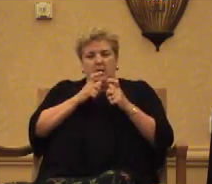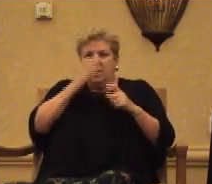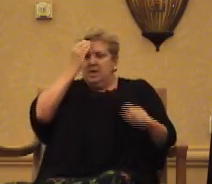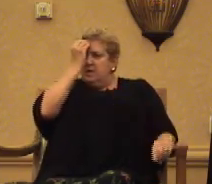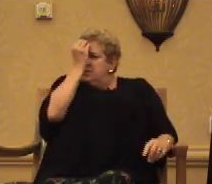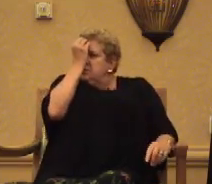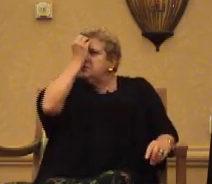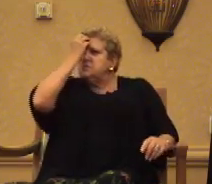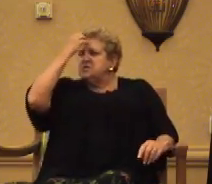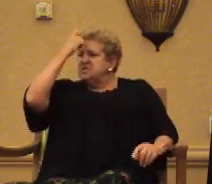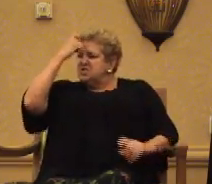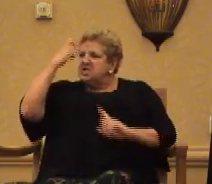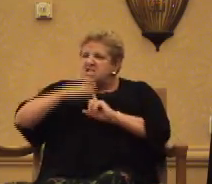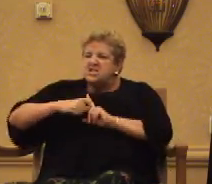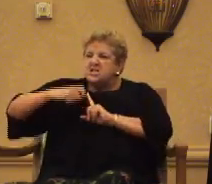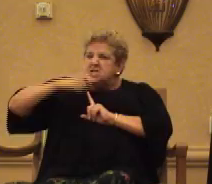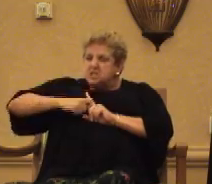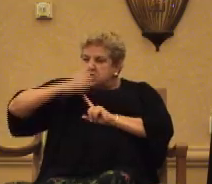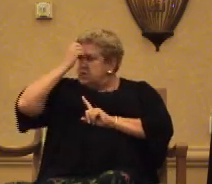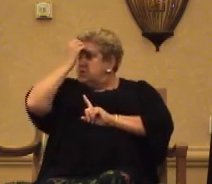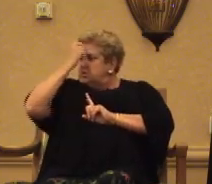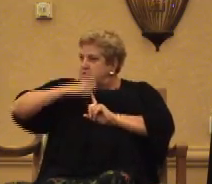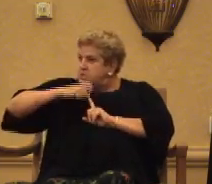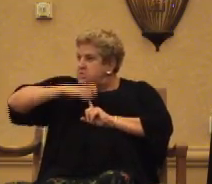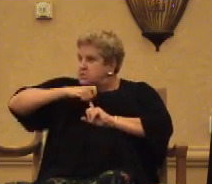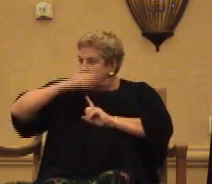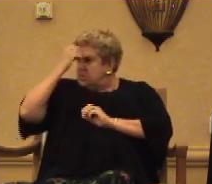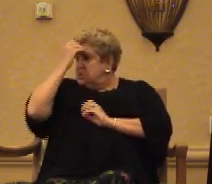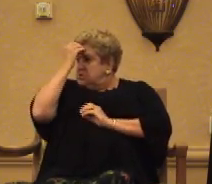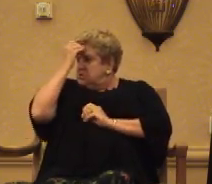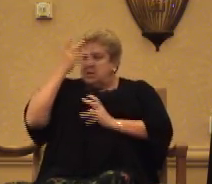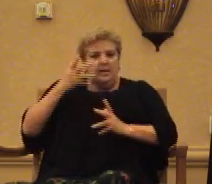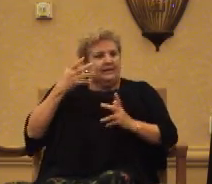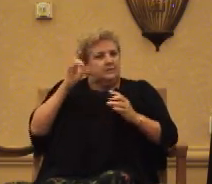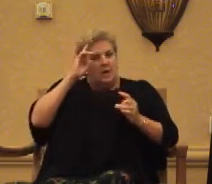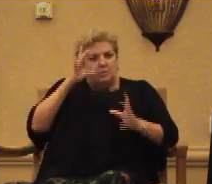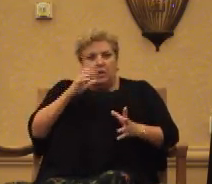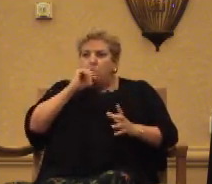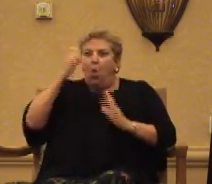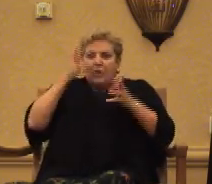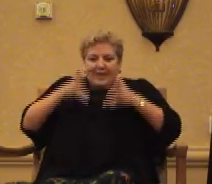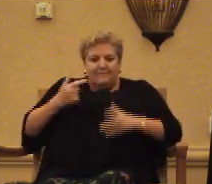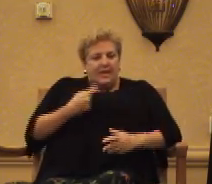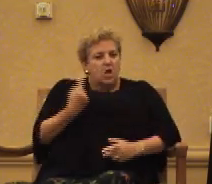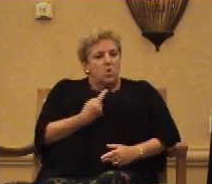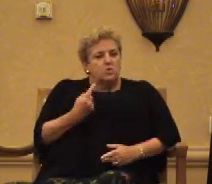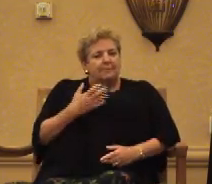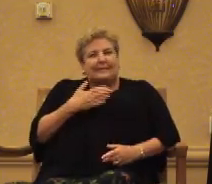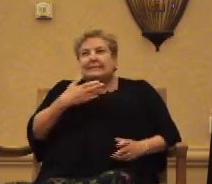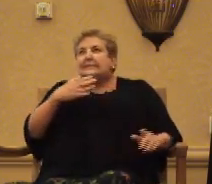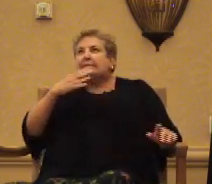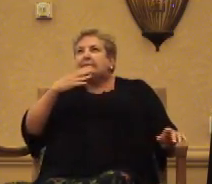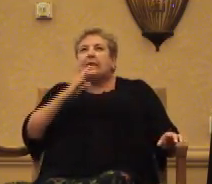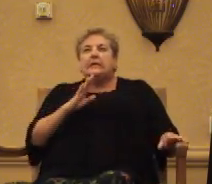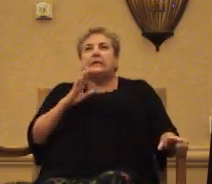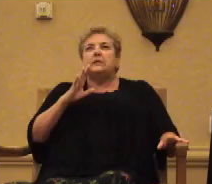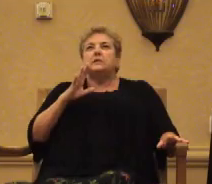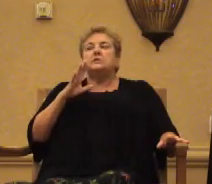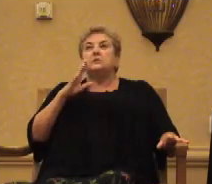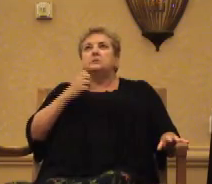will not leave me alone. I mean, my God, it wears me out. That's why a